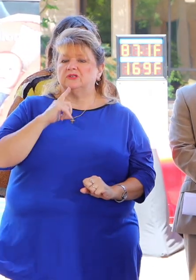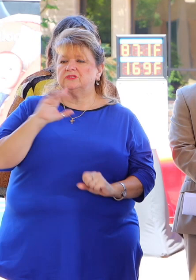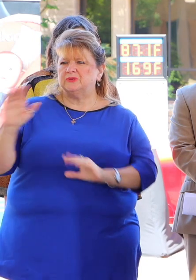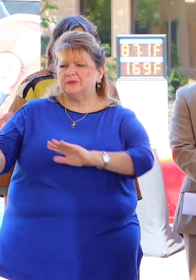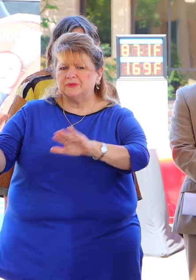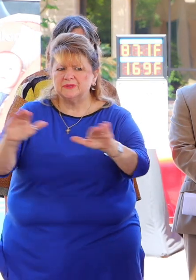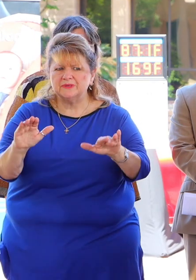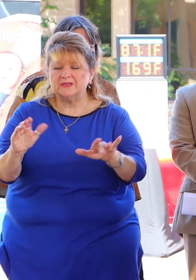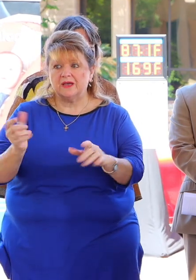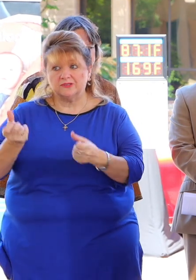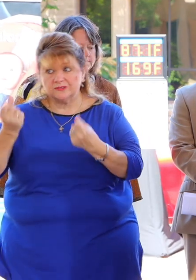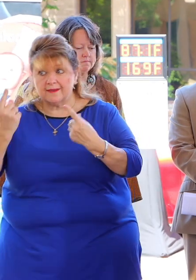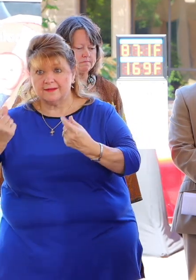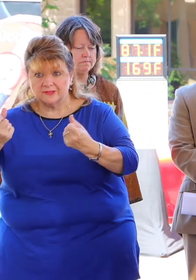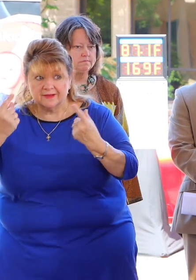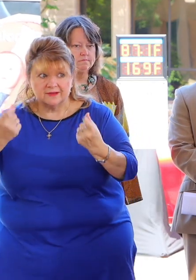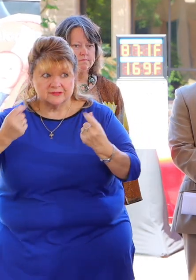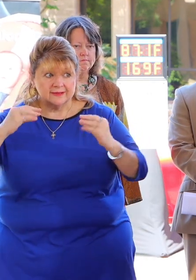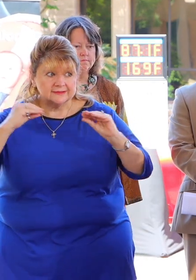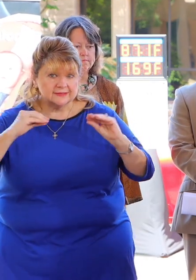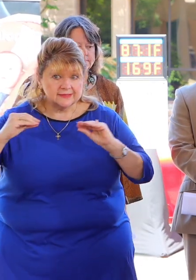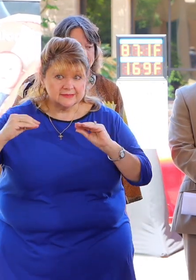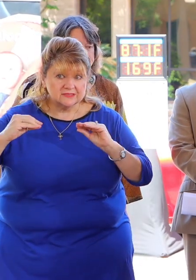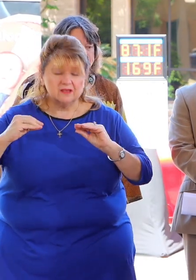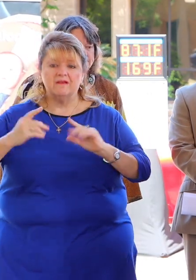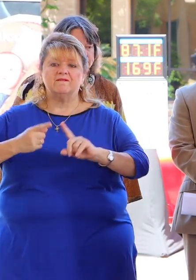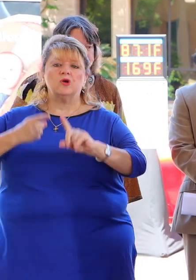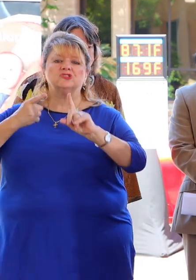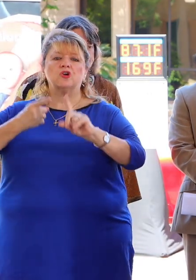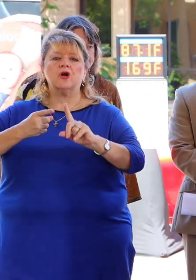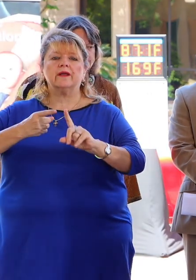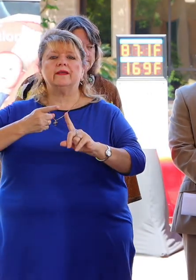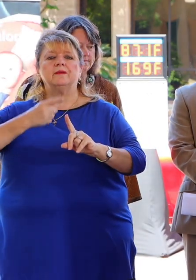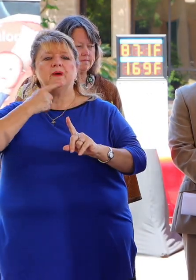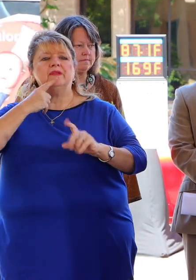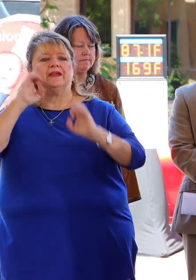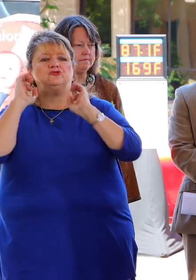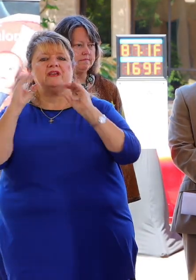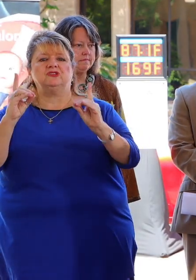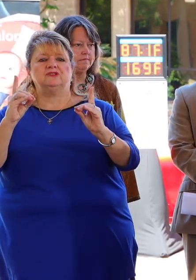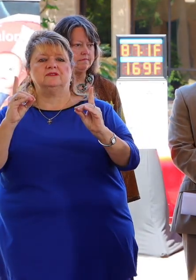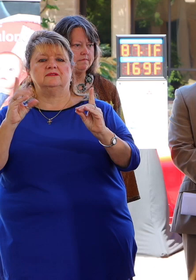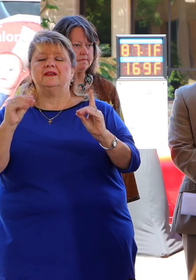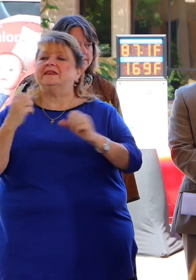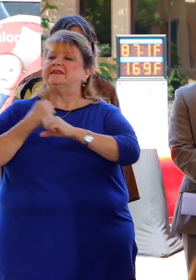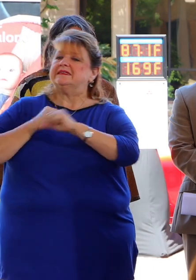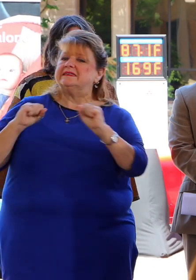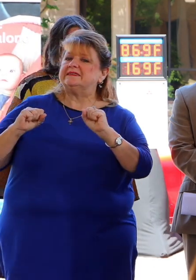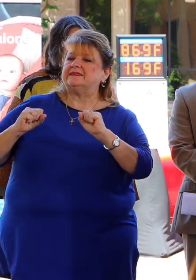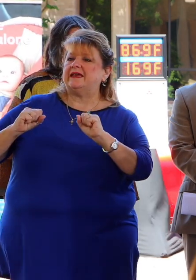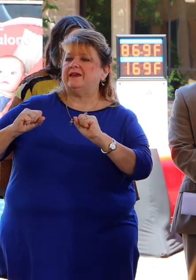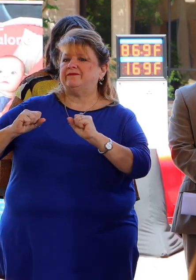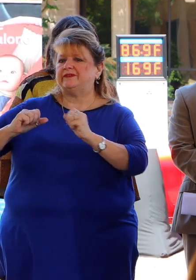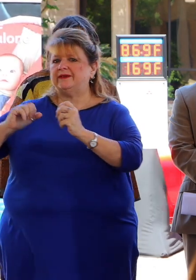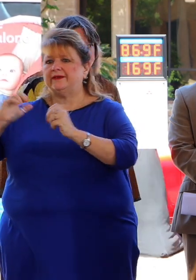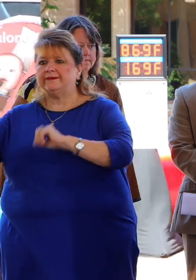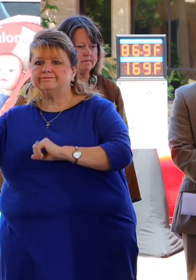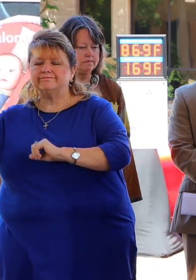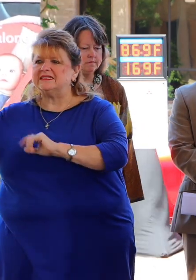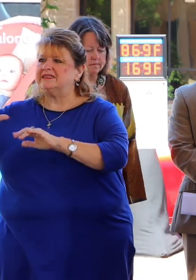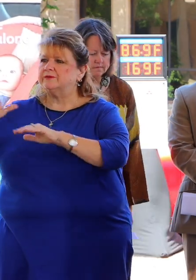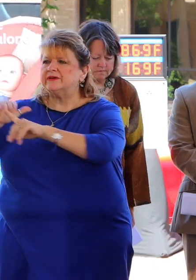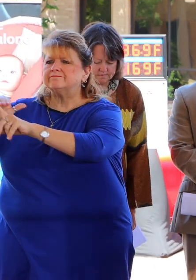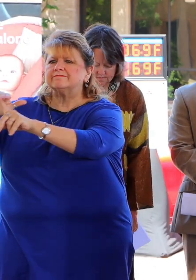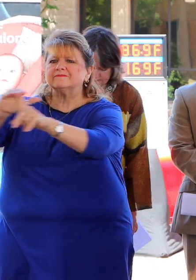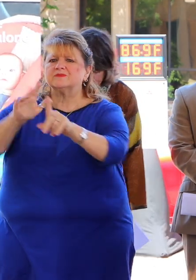child heat stroke prevention. Through targeted public education and safety campaigns, we aim to achieve